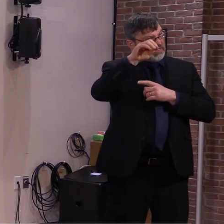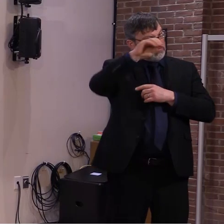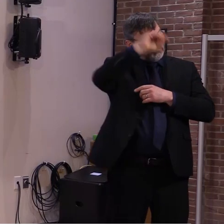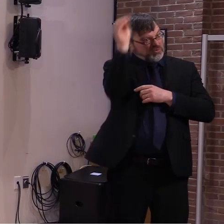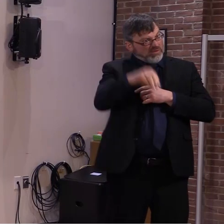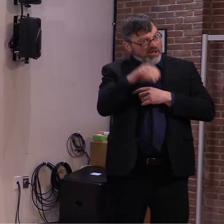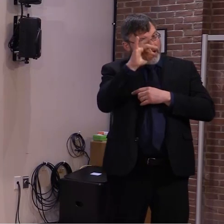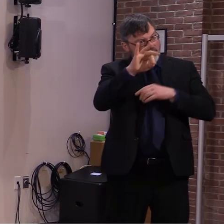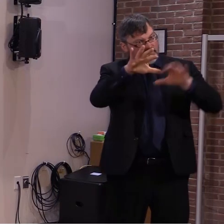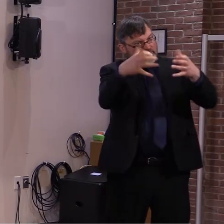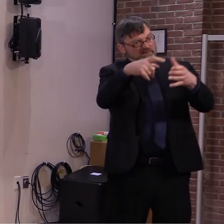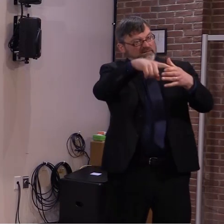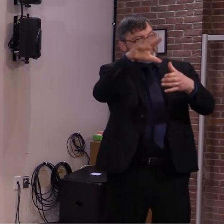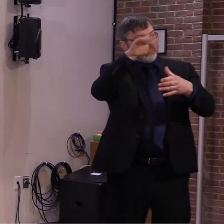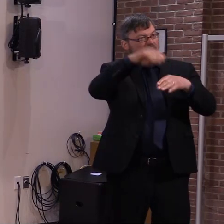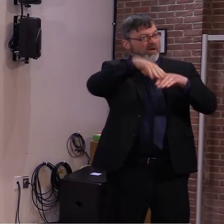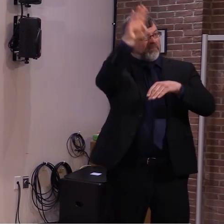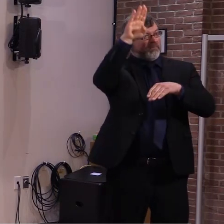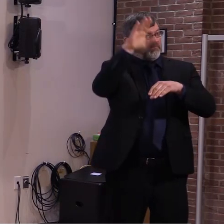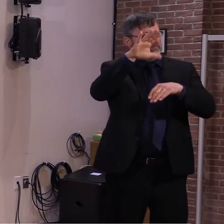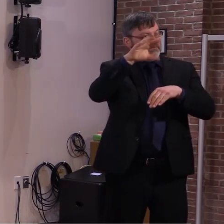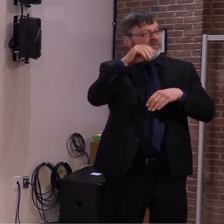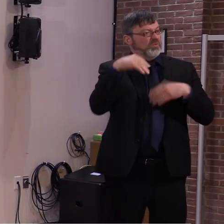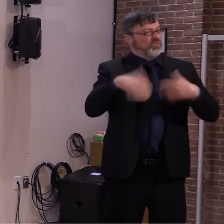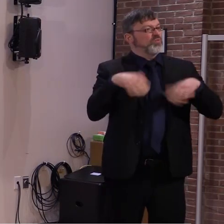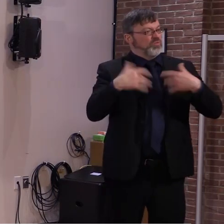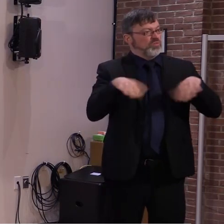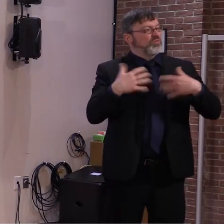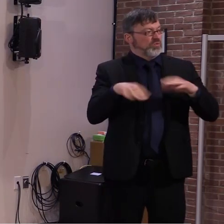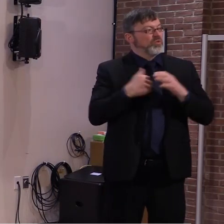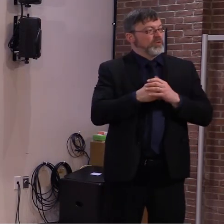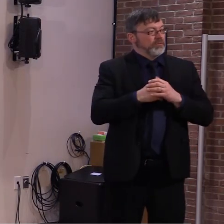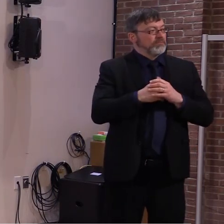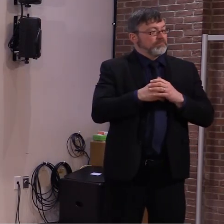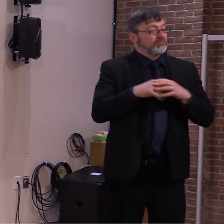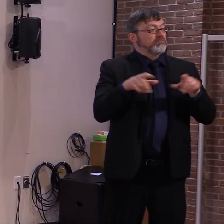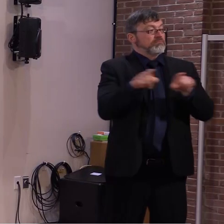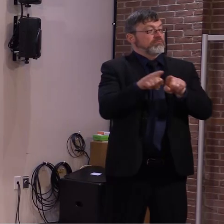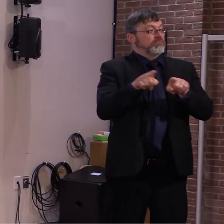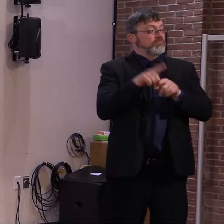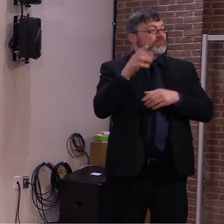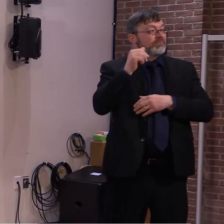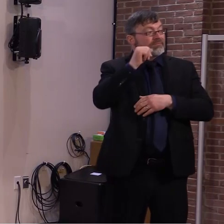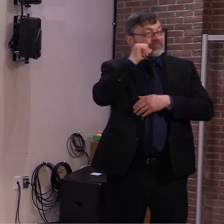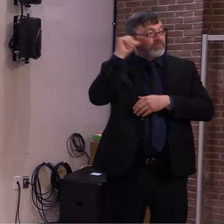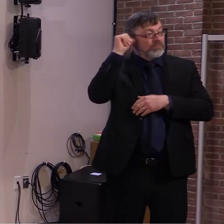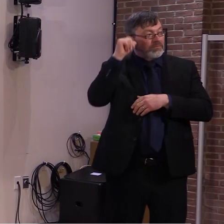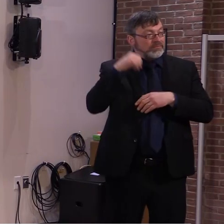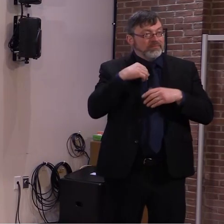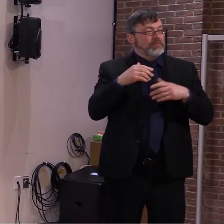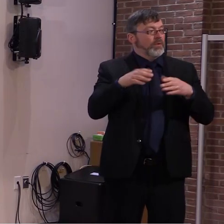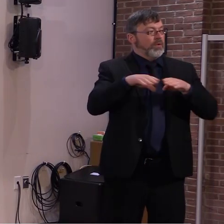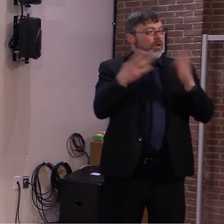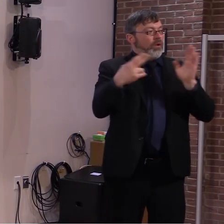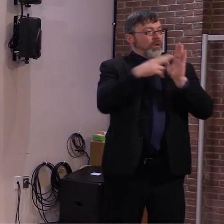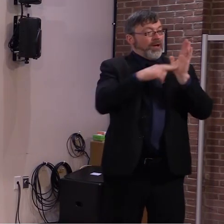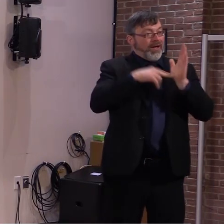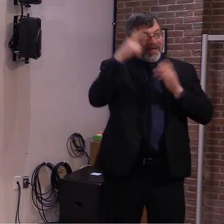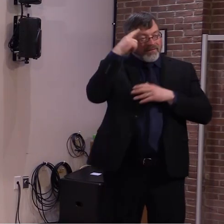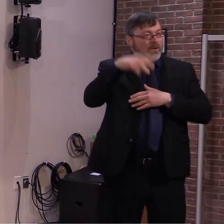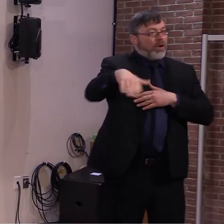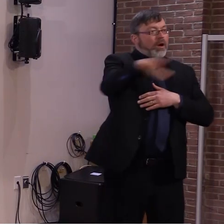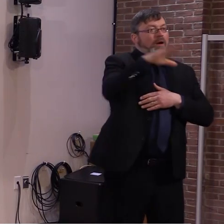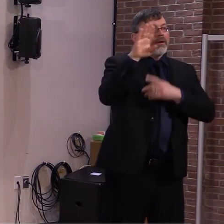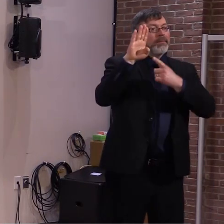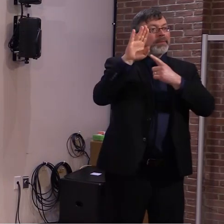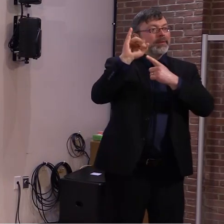group. Yesterday, we opened registration to our BIPOC Vermonters. Throughout the day yesterday, more than